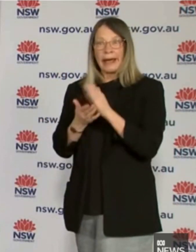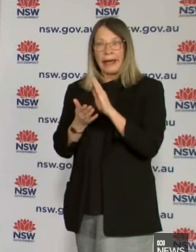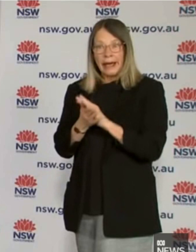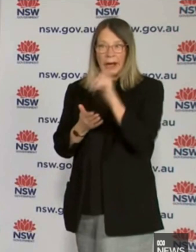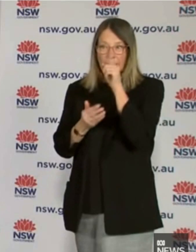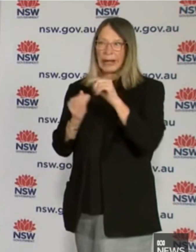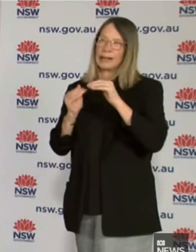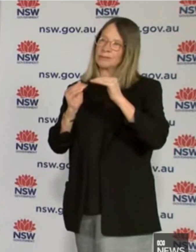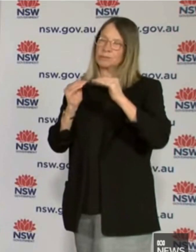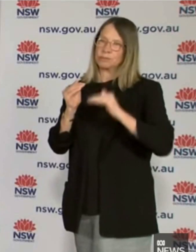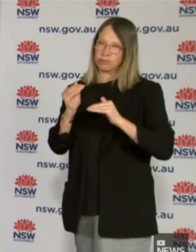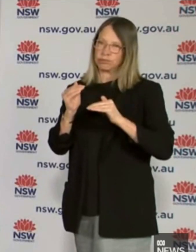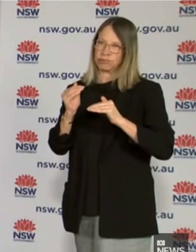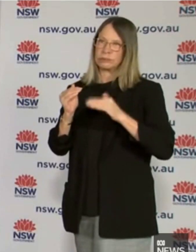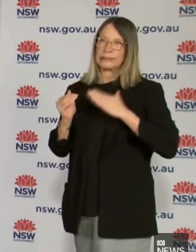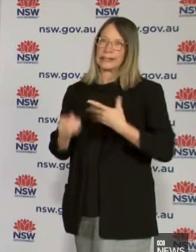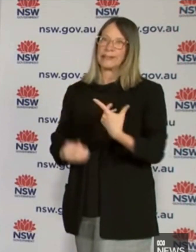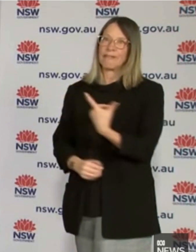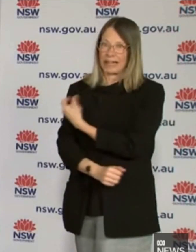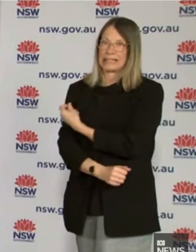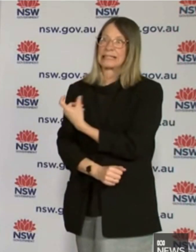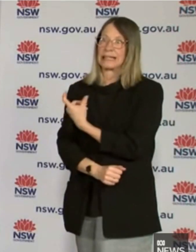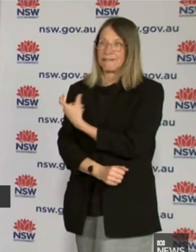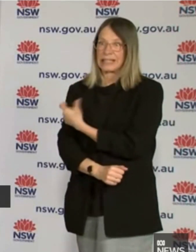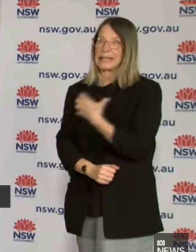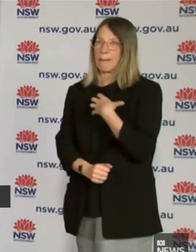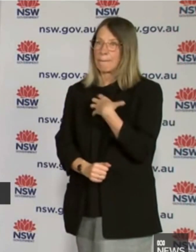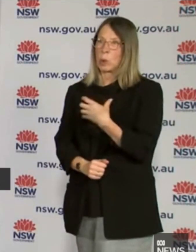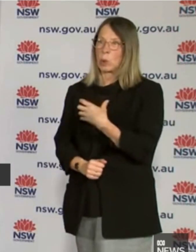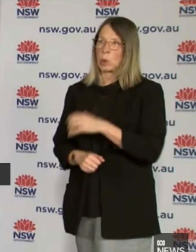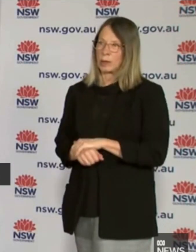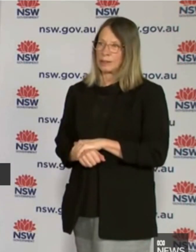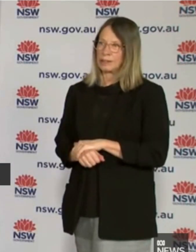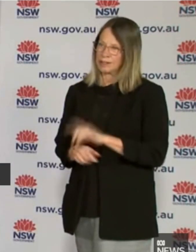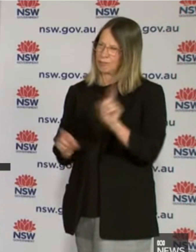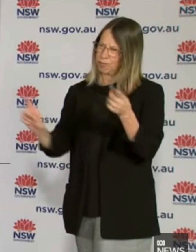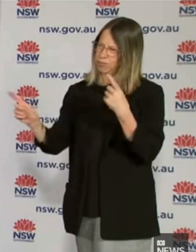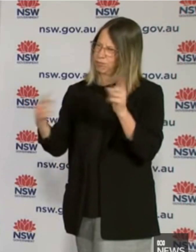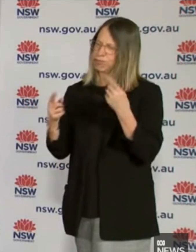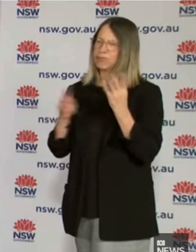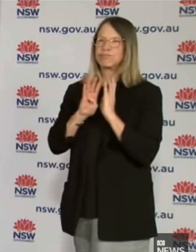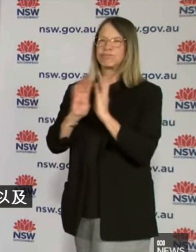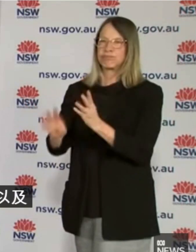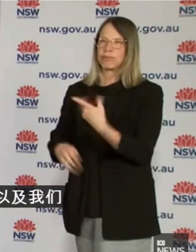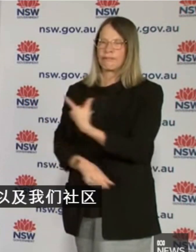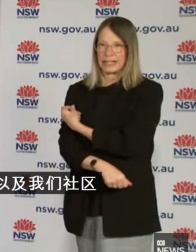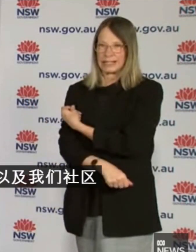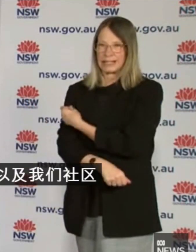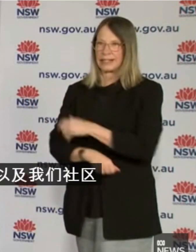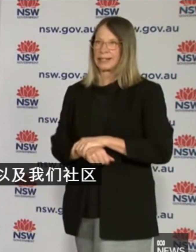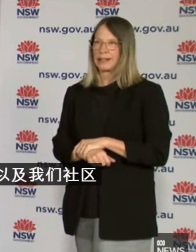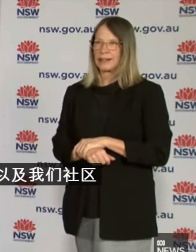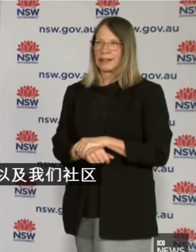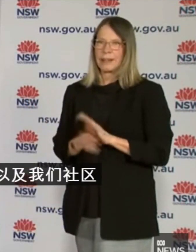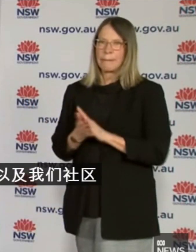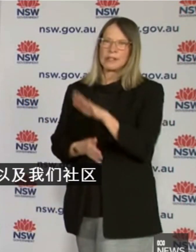low baseline is to really get our vaccination rates up as quick as we can, and across all the diversity of our communities, and that is